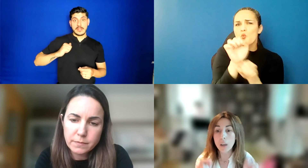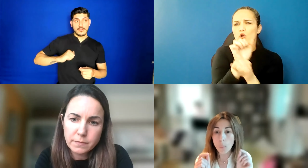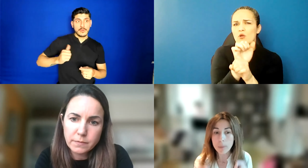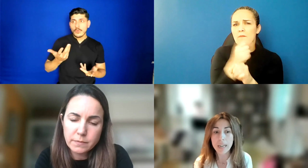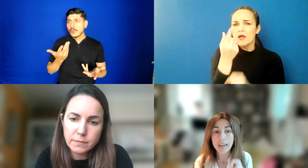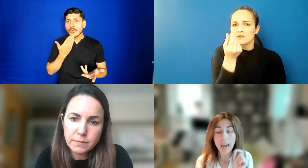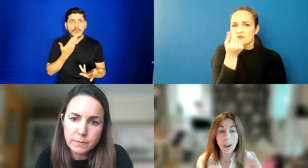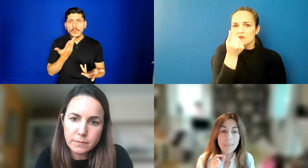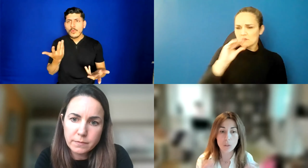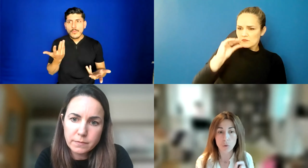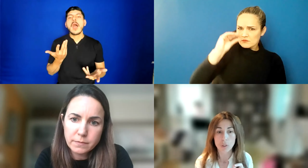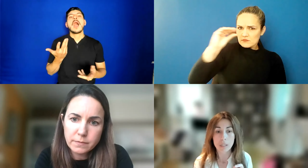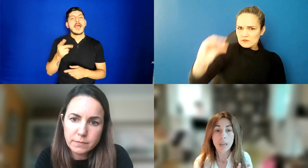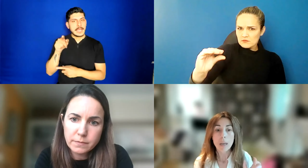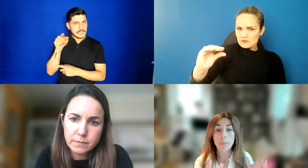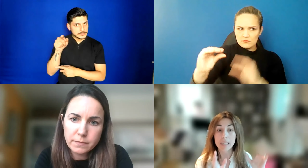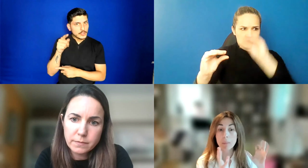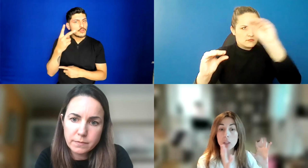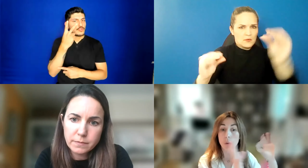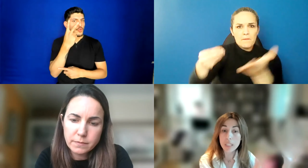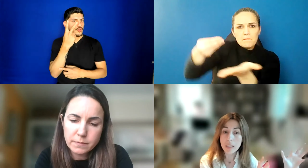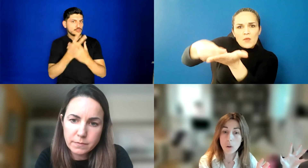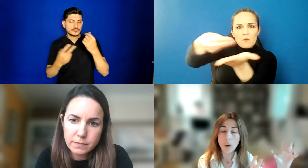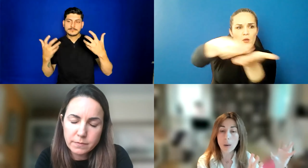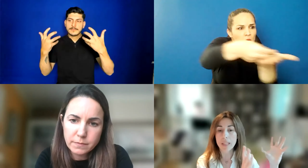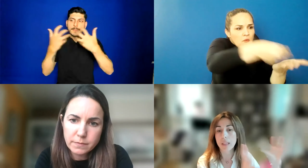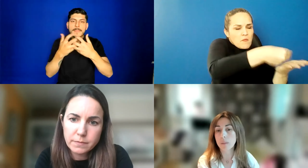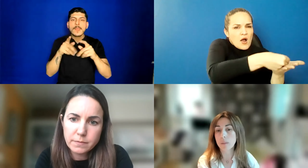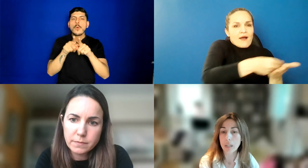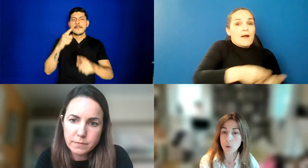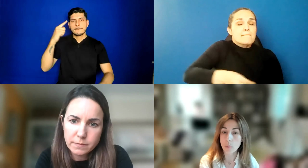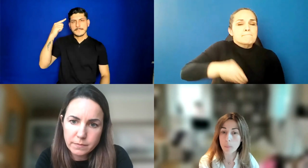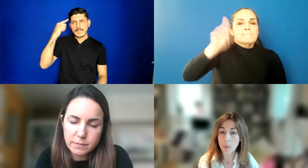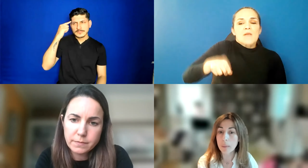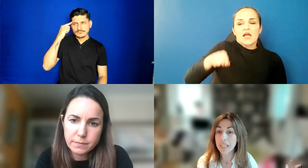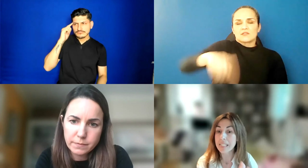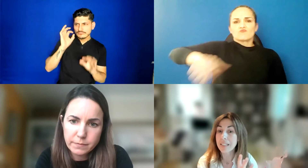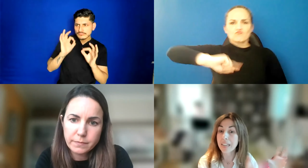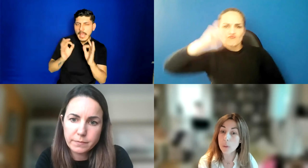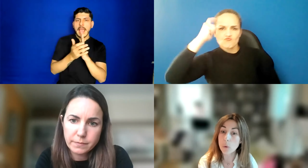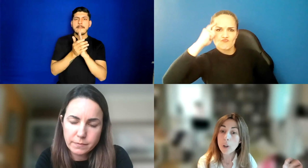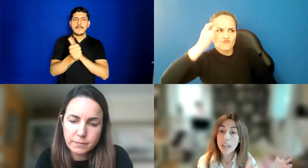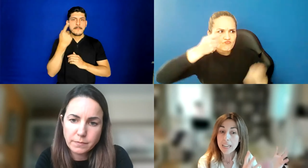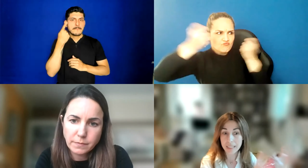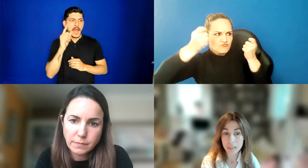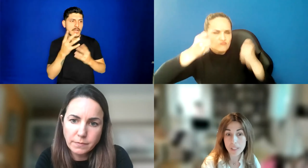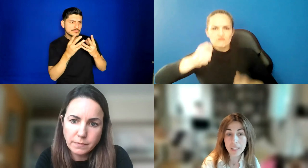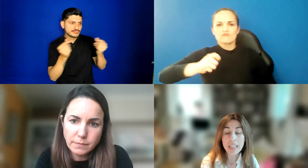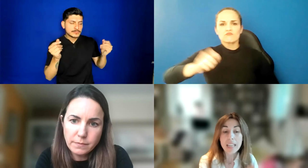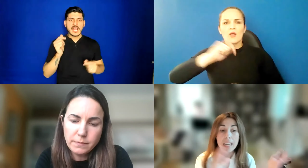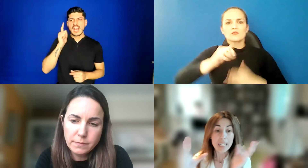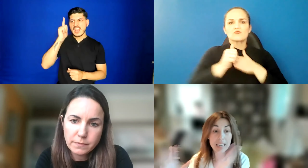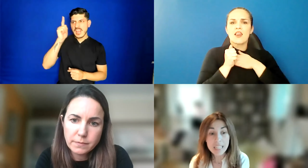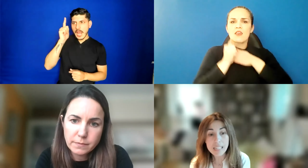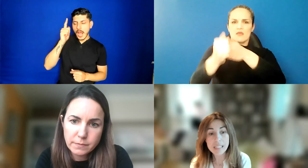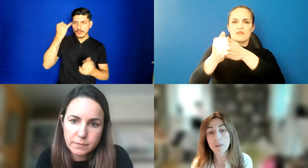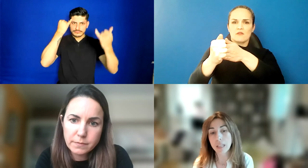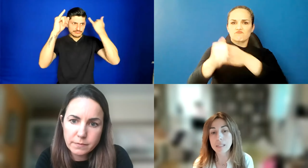have a better salary are those that combine both aspects: critical thinking, the ability to resolve